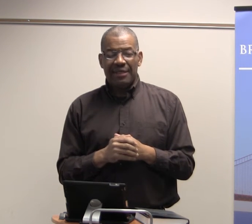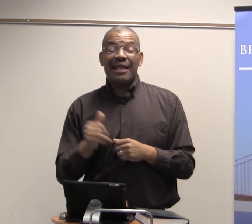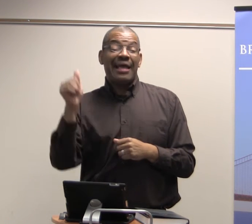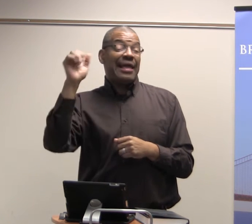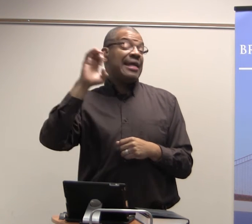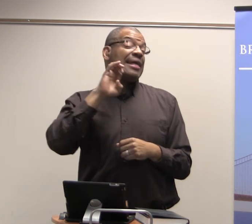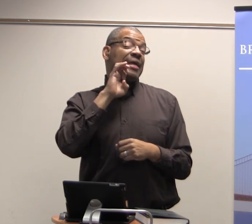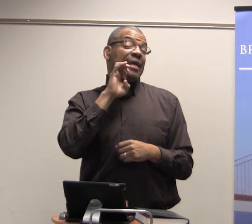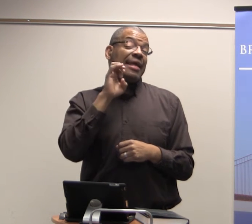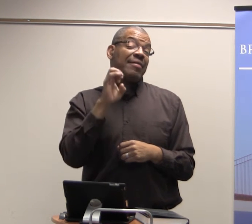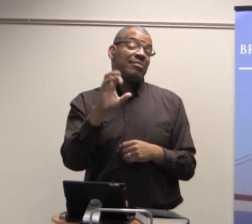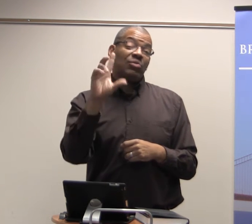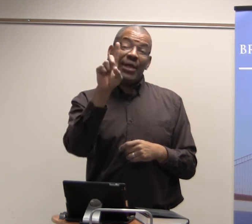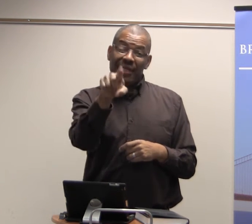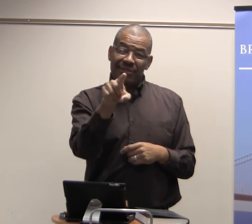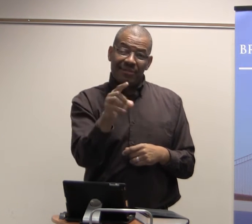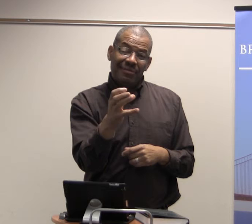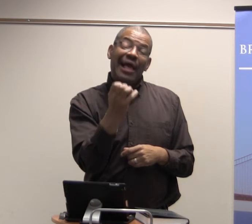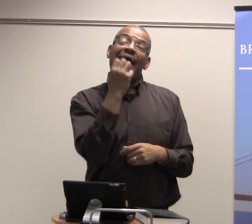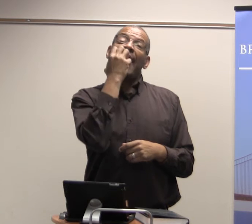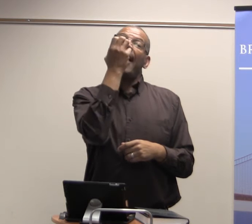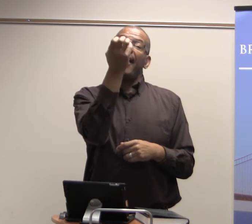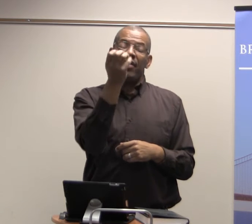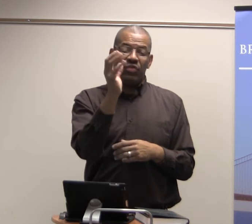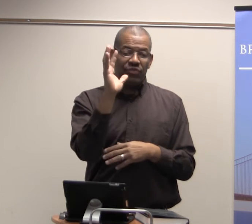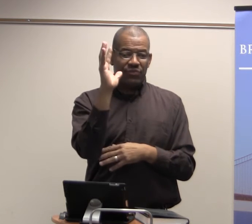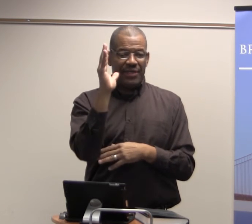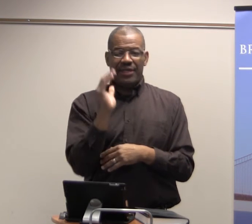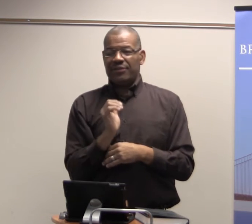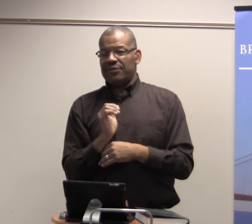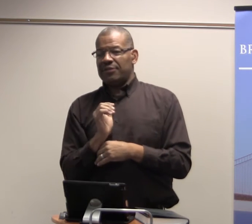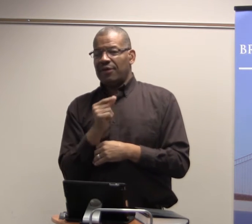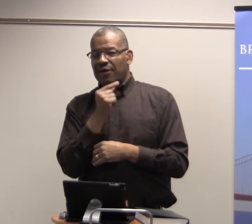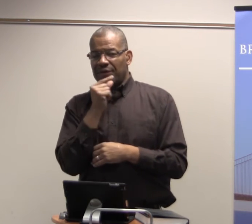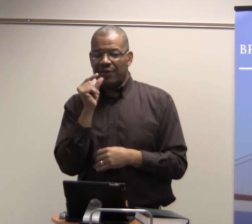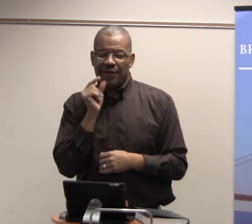The Eve went ate the trees of the garden.